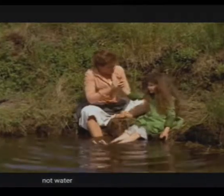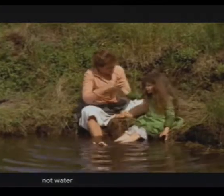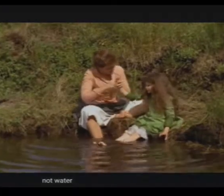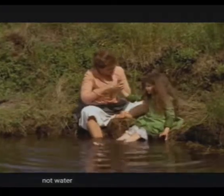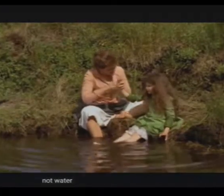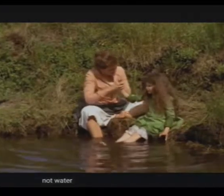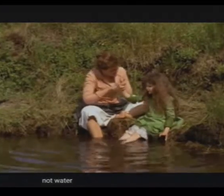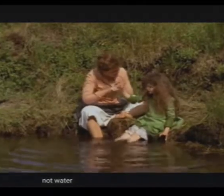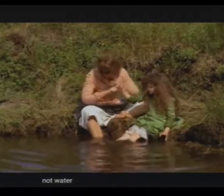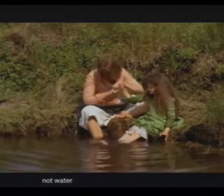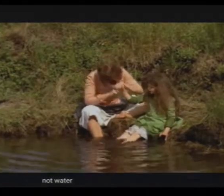Water.